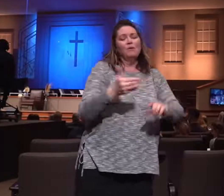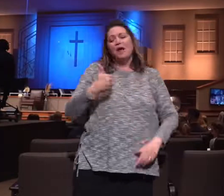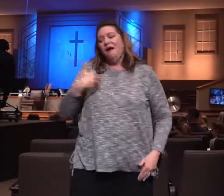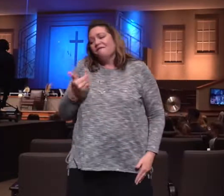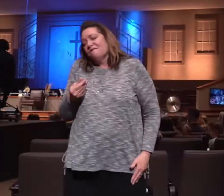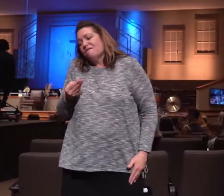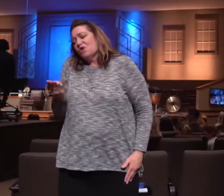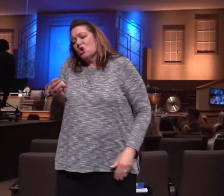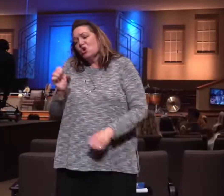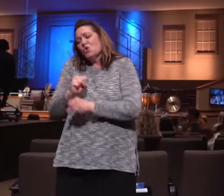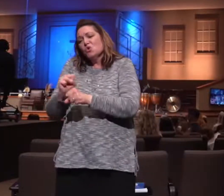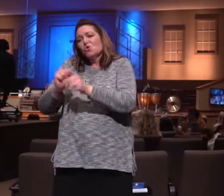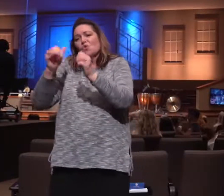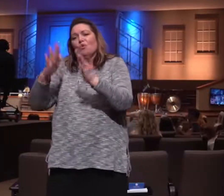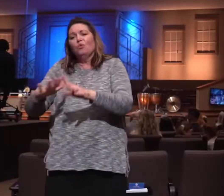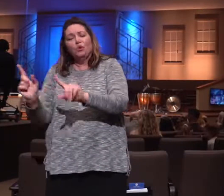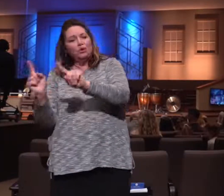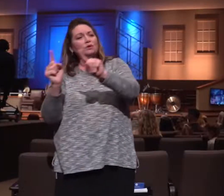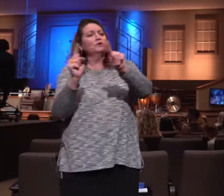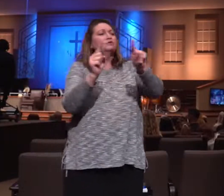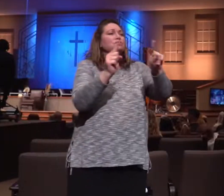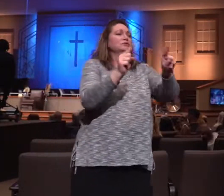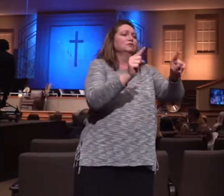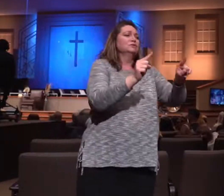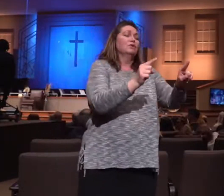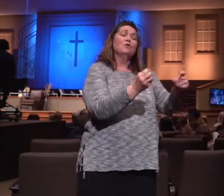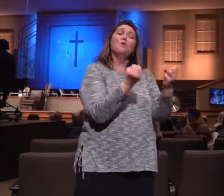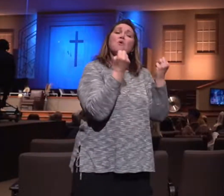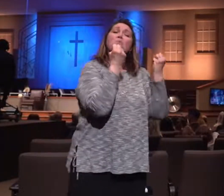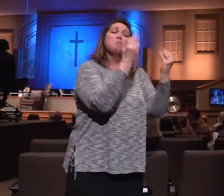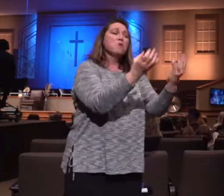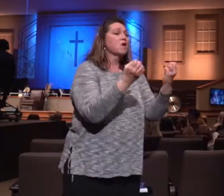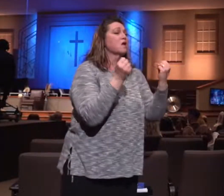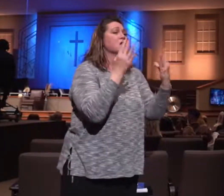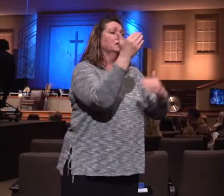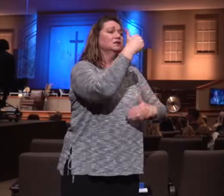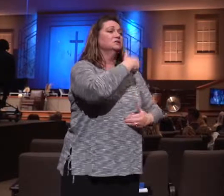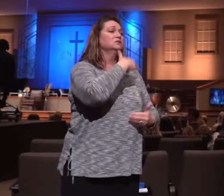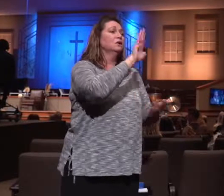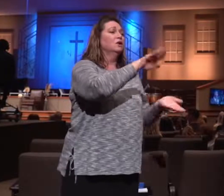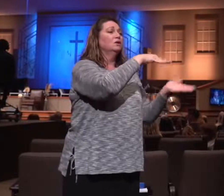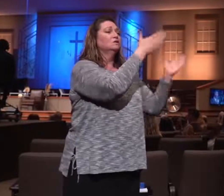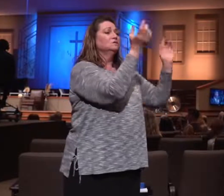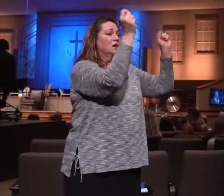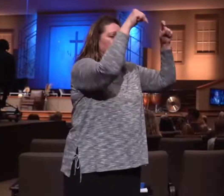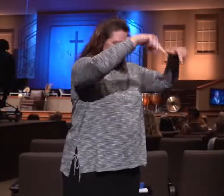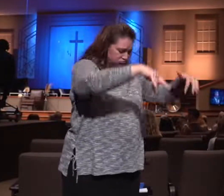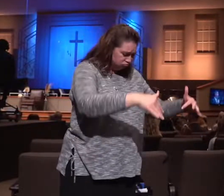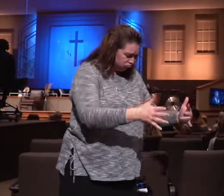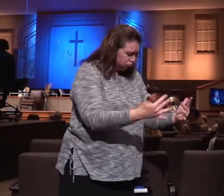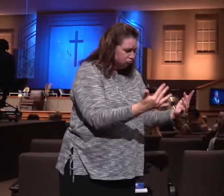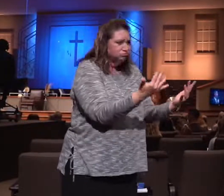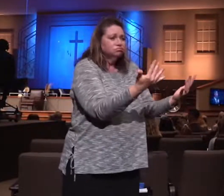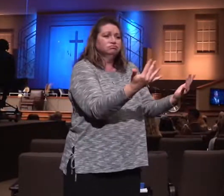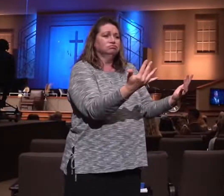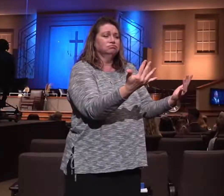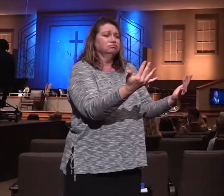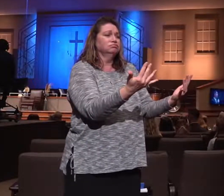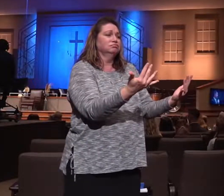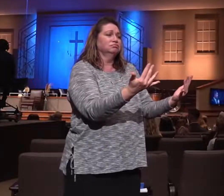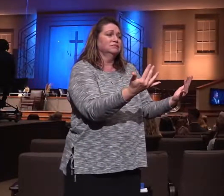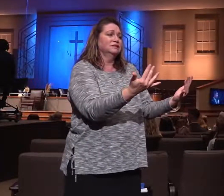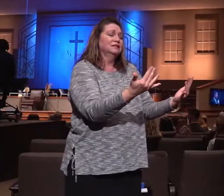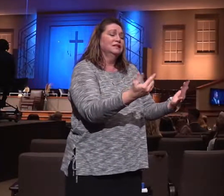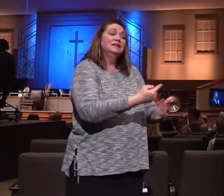is wasting, and many souls will die and never know